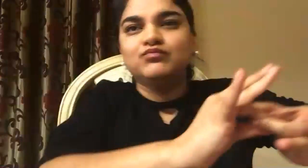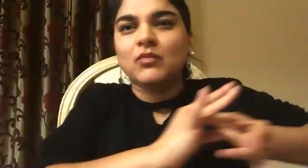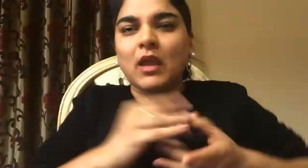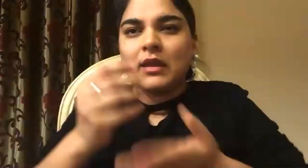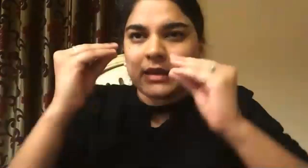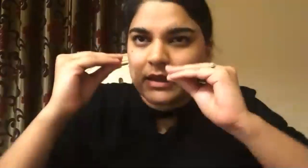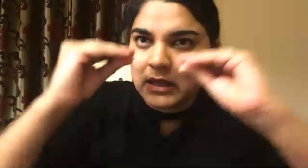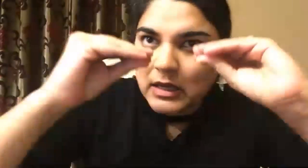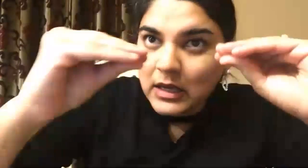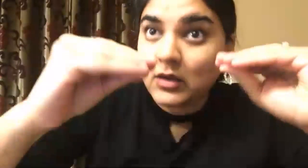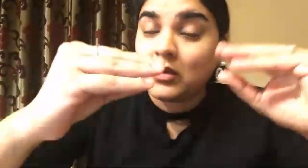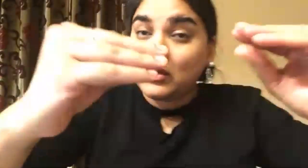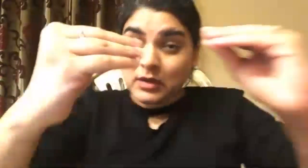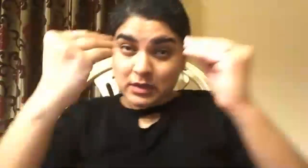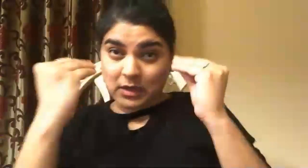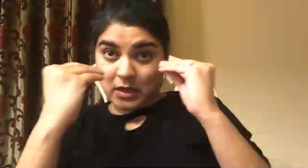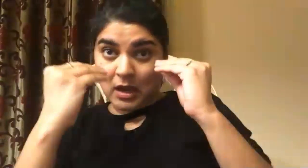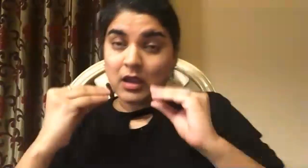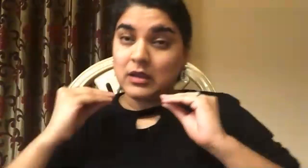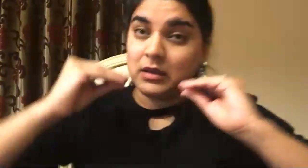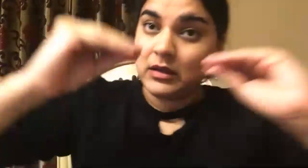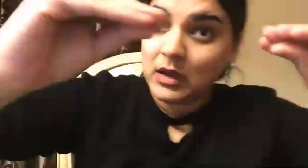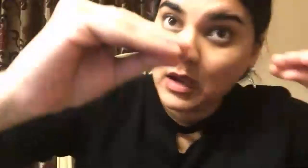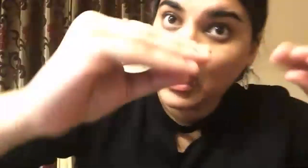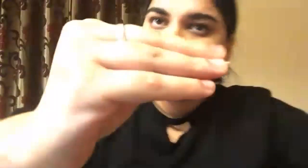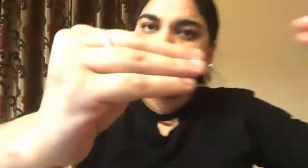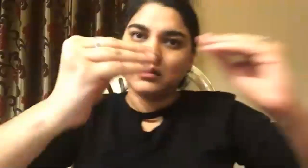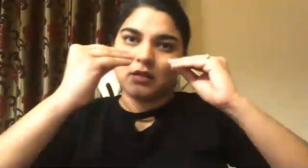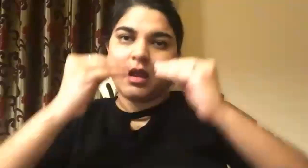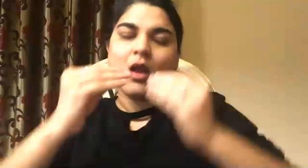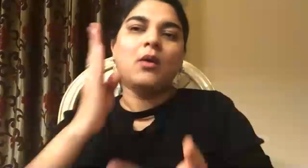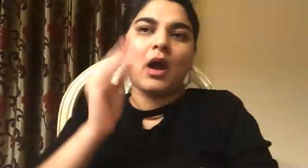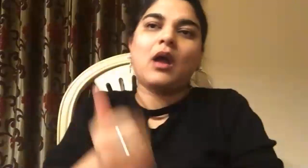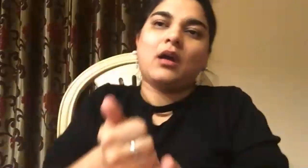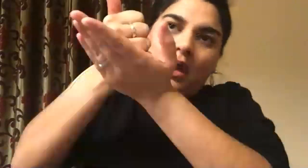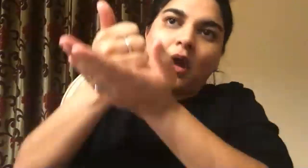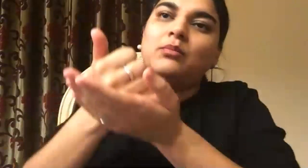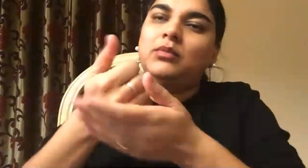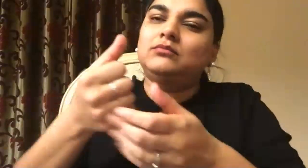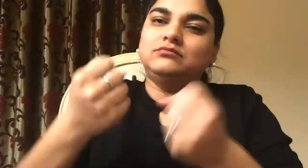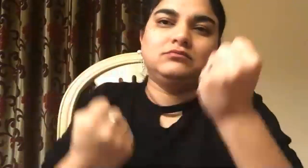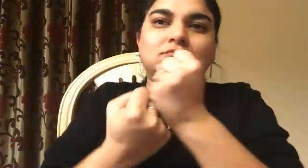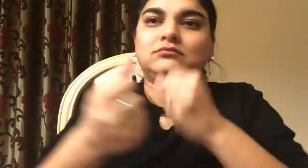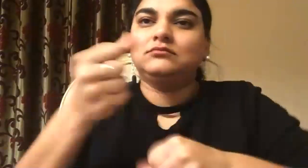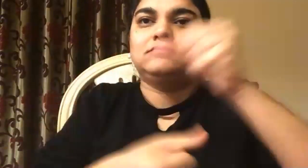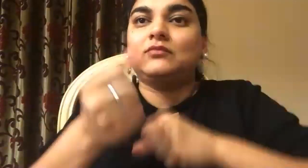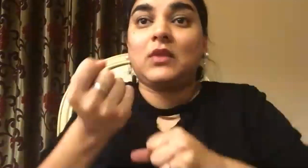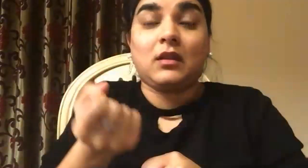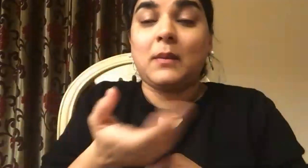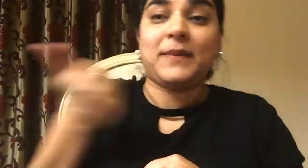And I think we all need to kind of unify and teach people that the importance of this. And I think that will really help support